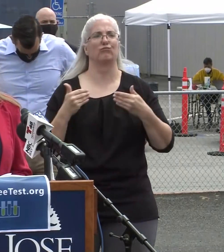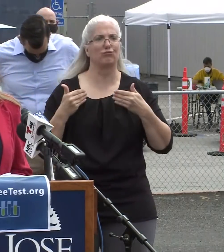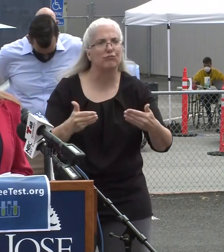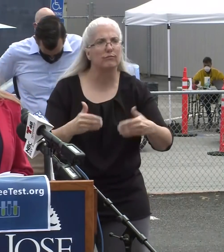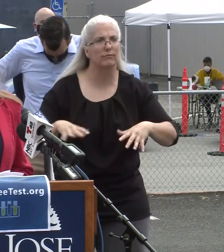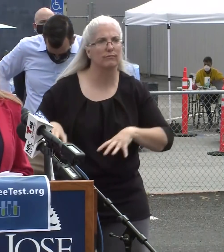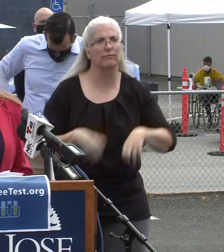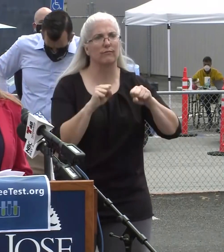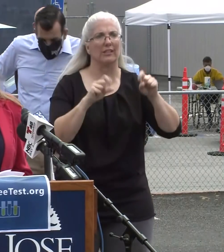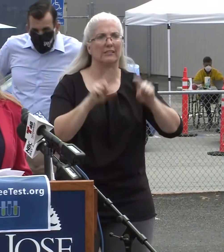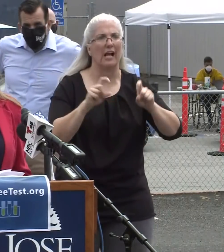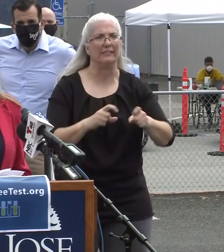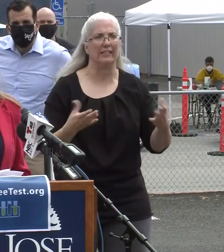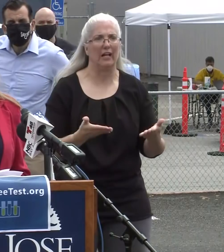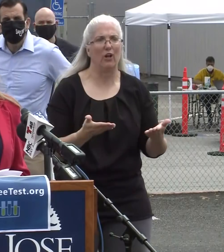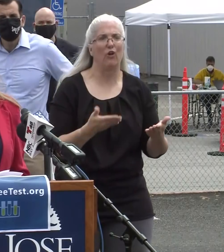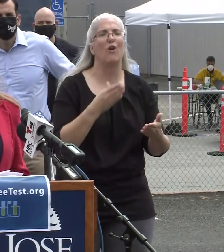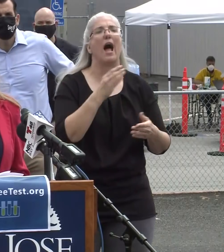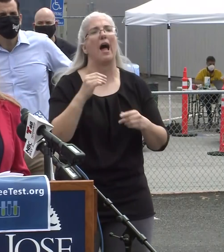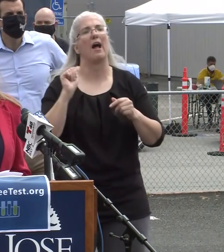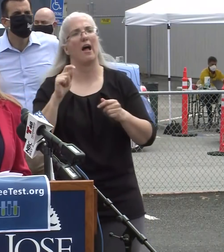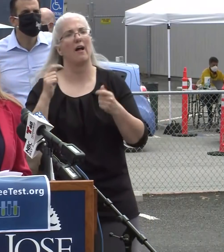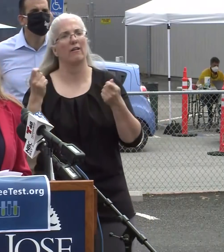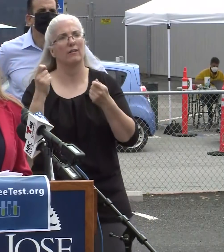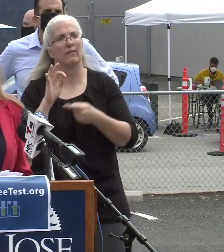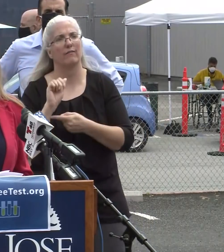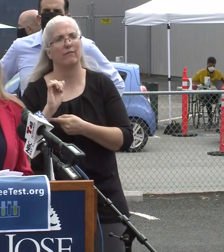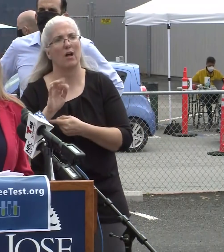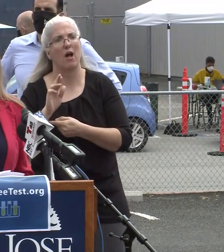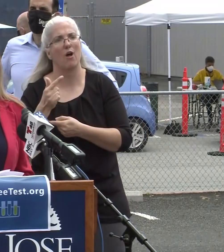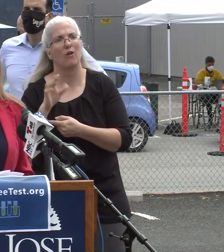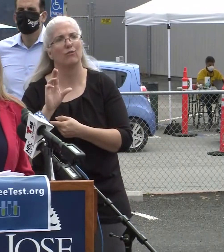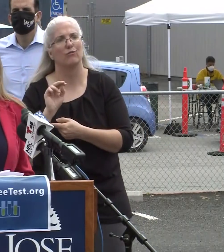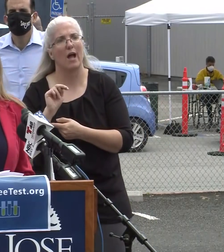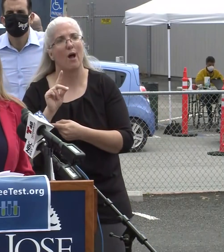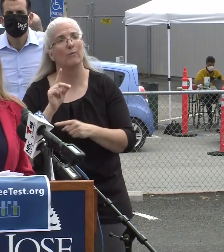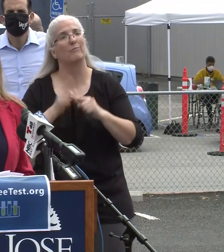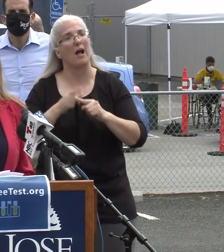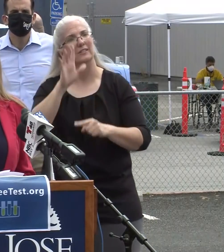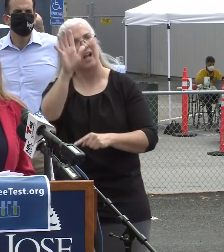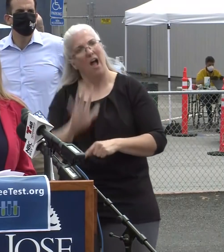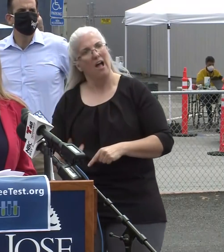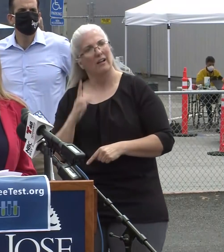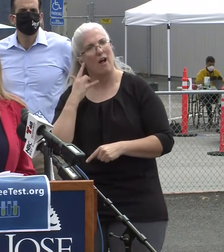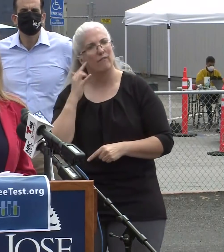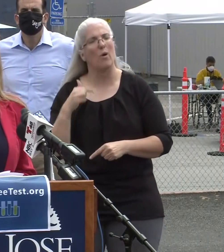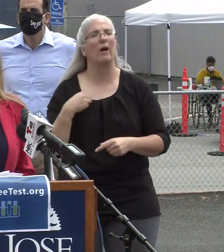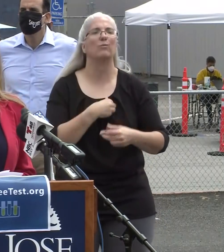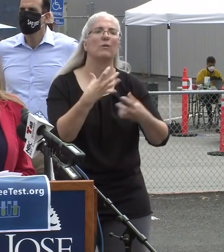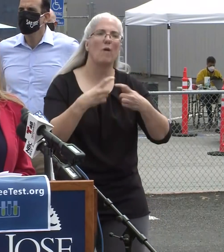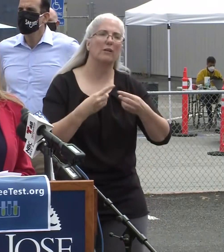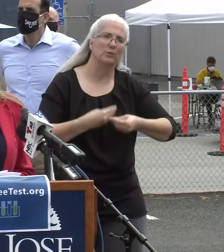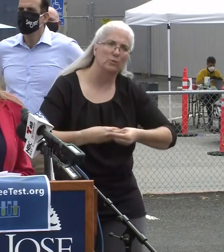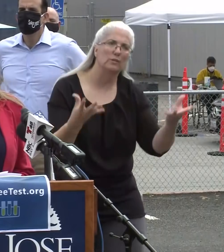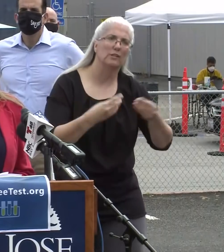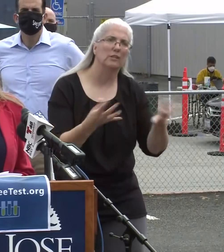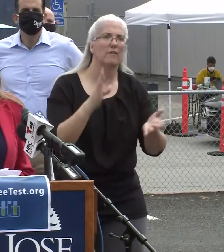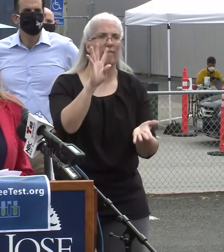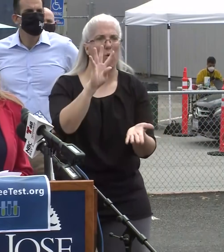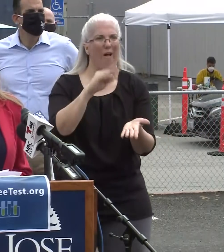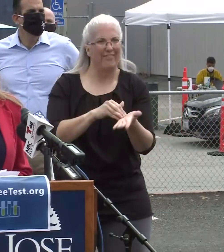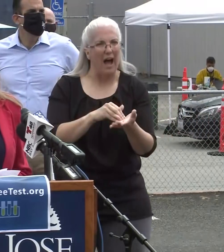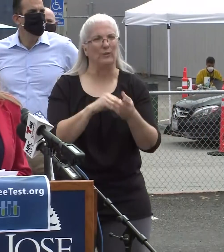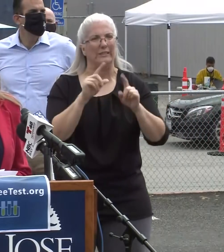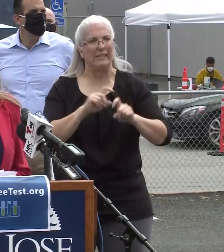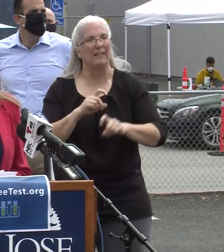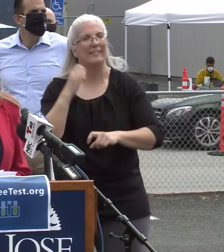state. This is part of an effort for the county to hit 4,000 tests a day. And part of how we're going to get there is we